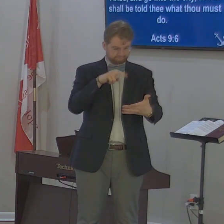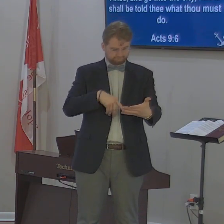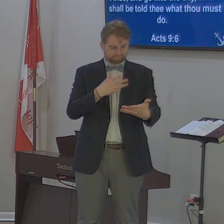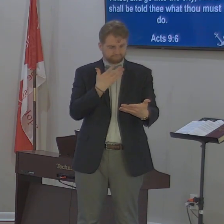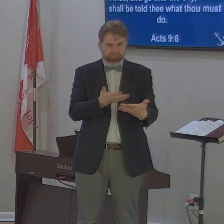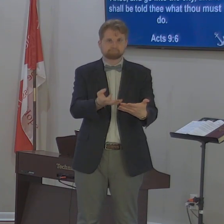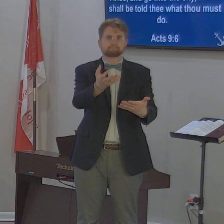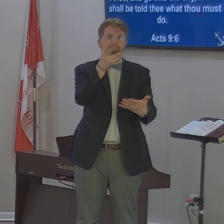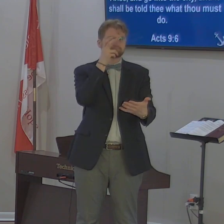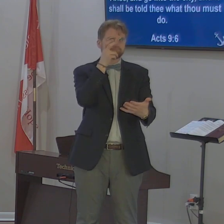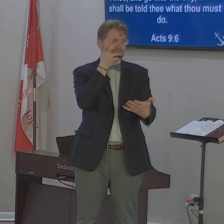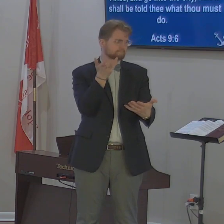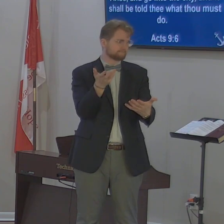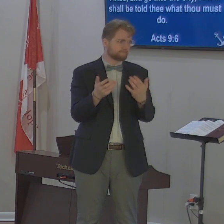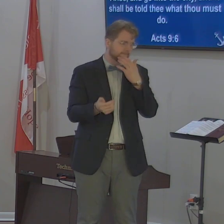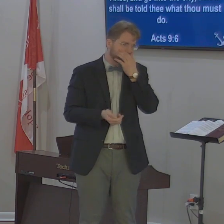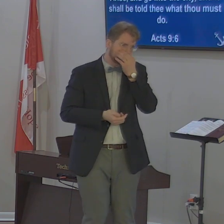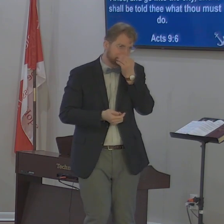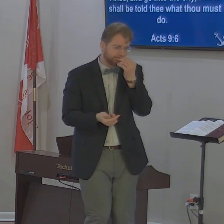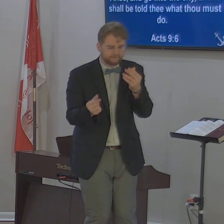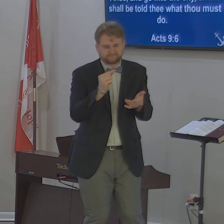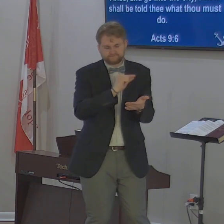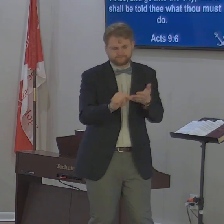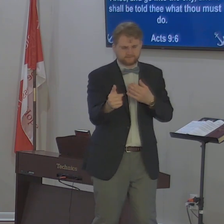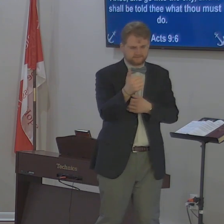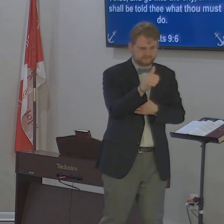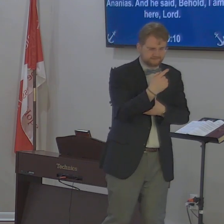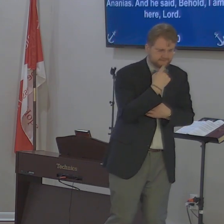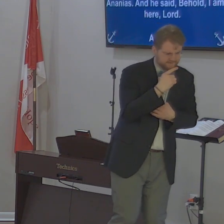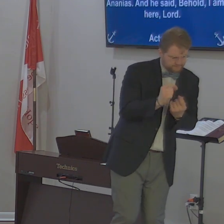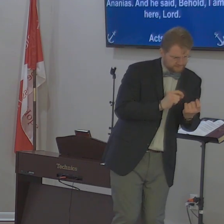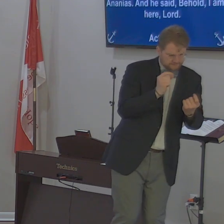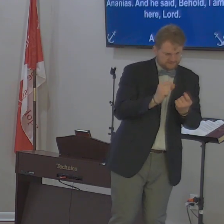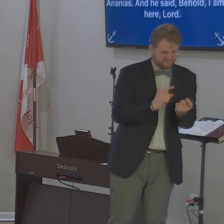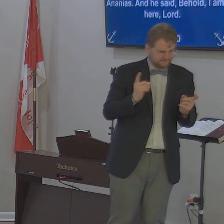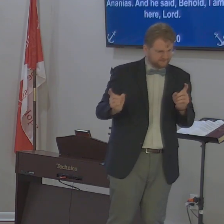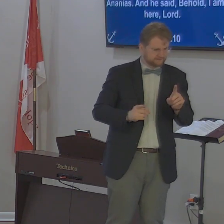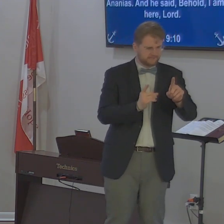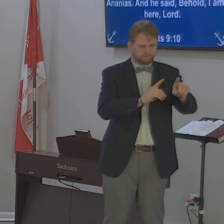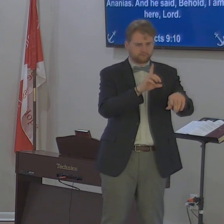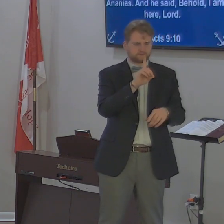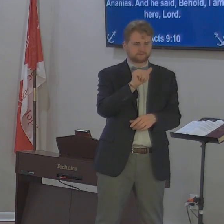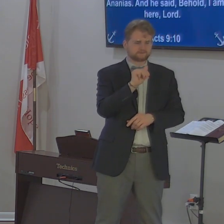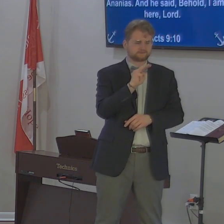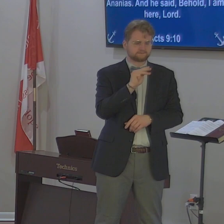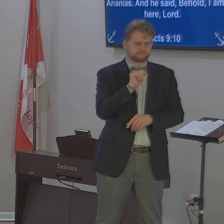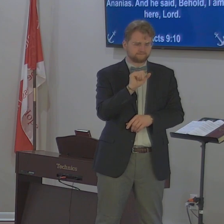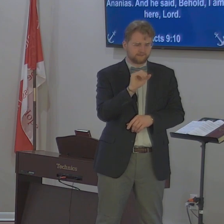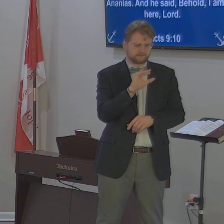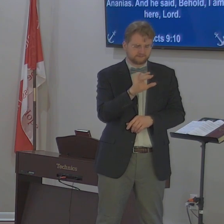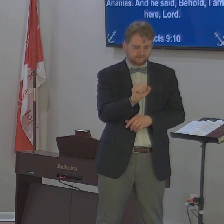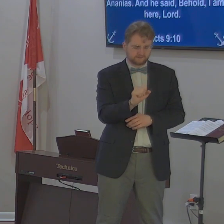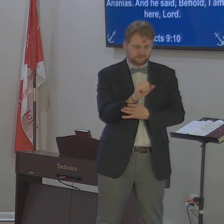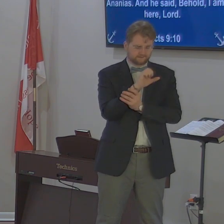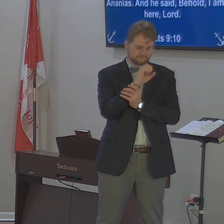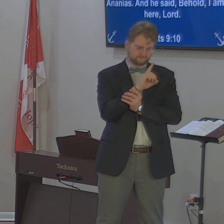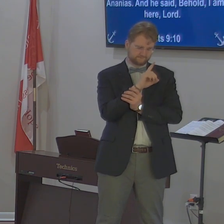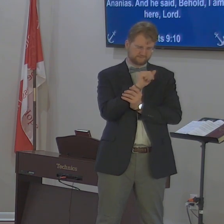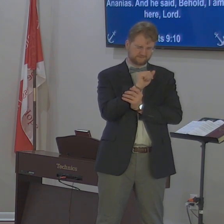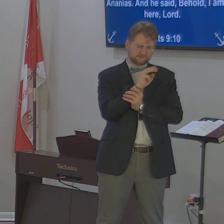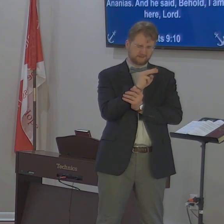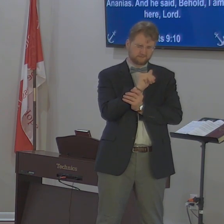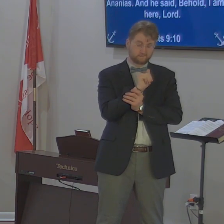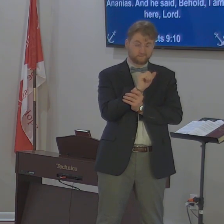In verse 10, he says, and there was a certain disciple at Damascus named Ananias. And to him said the Lord in a